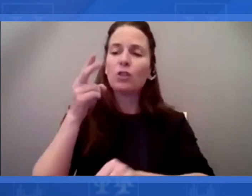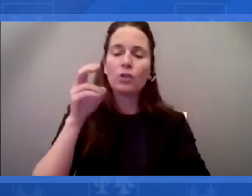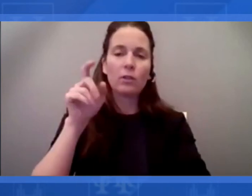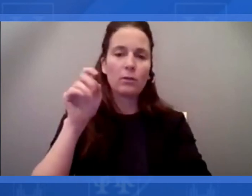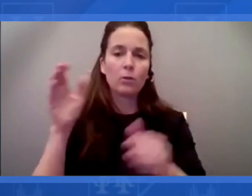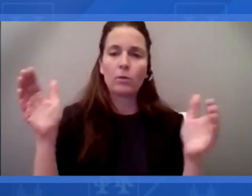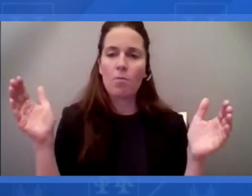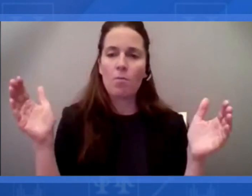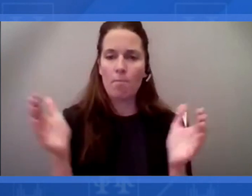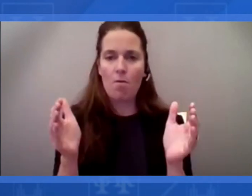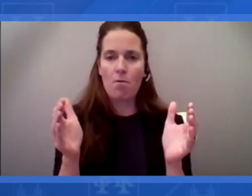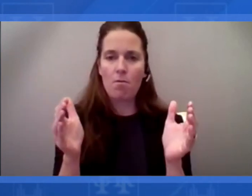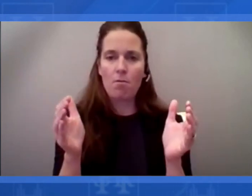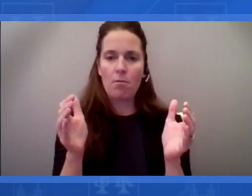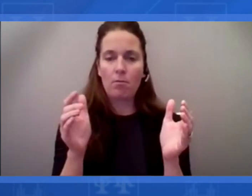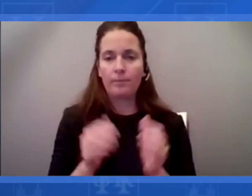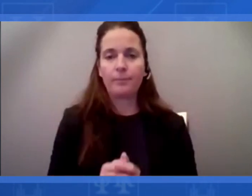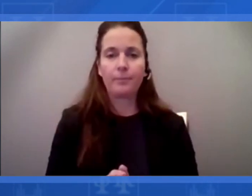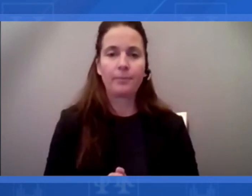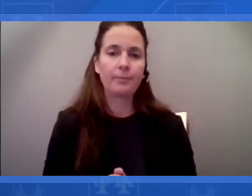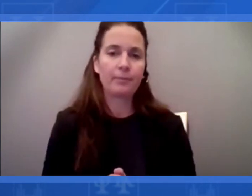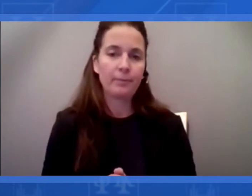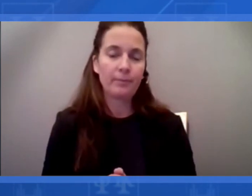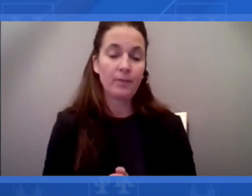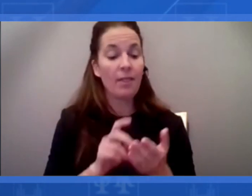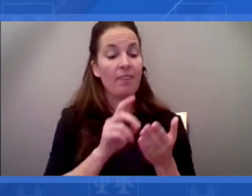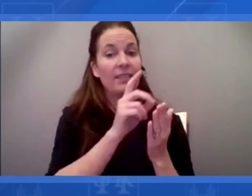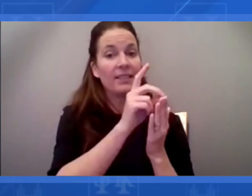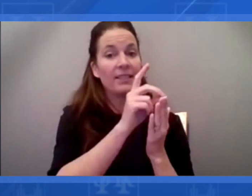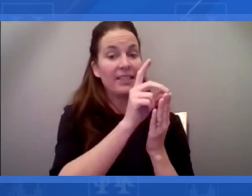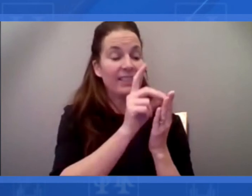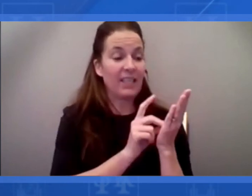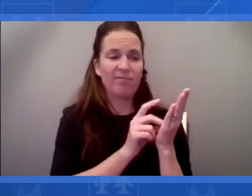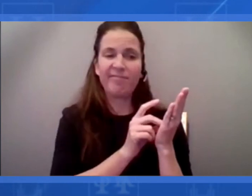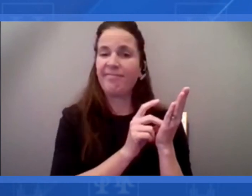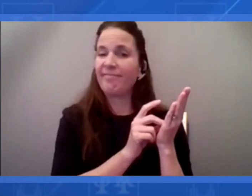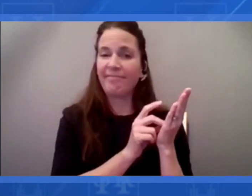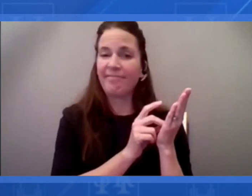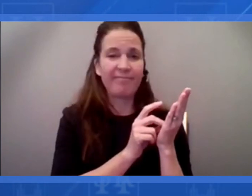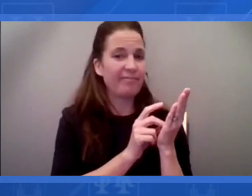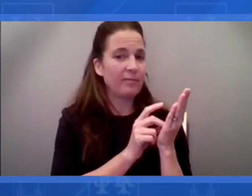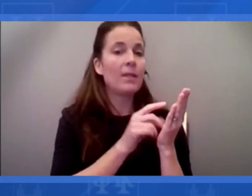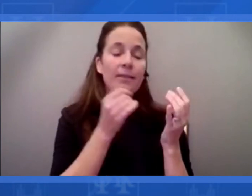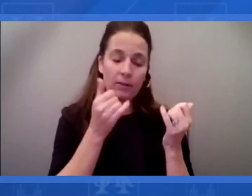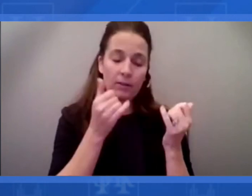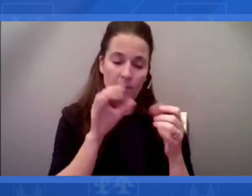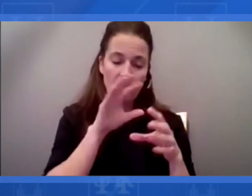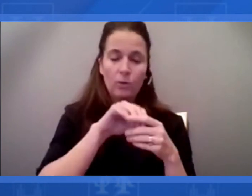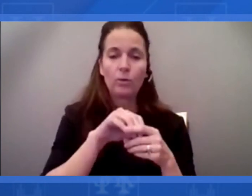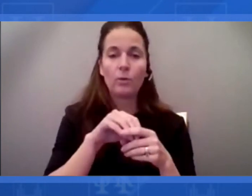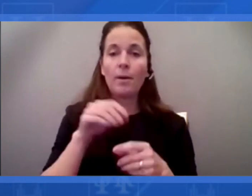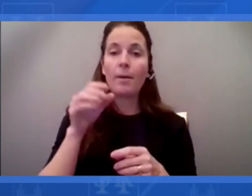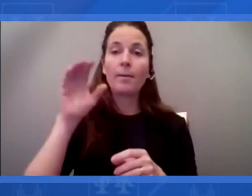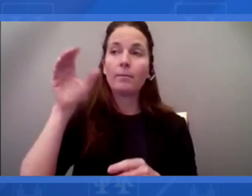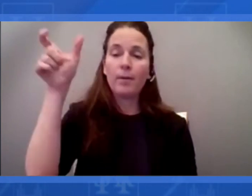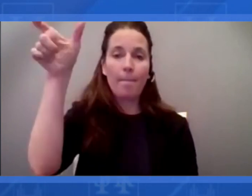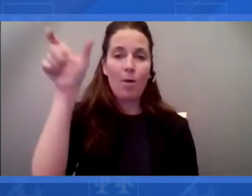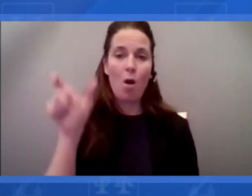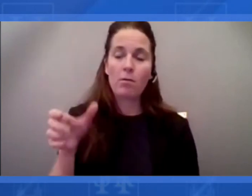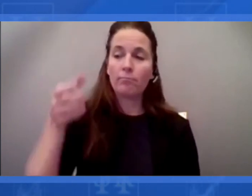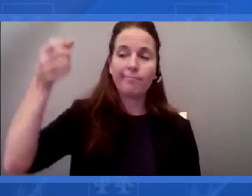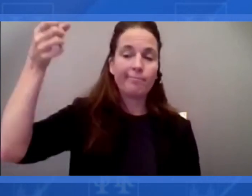Based on feedback we received about the design, we've included grab bars with high visibility